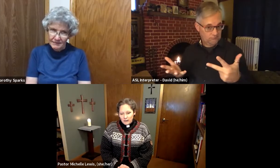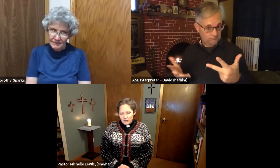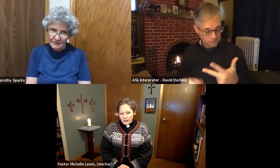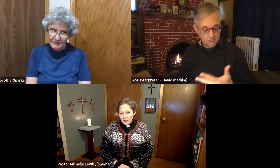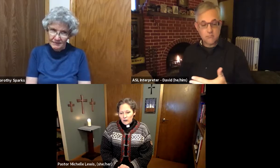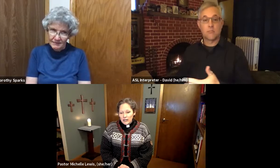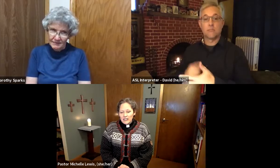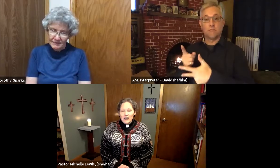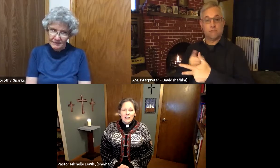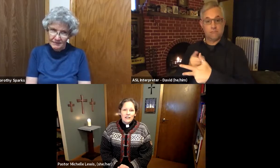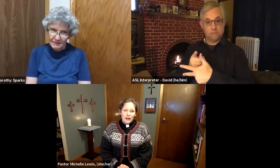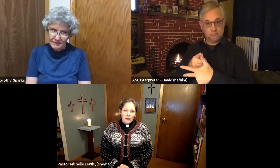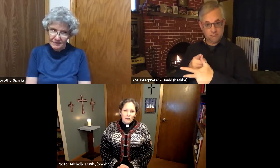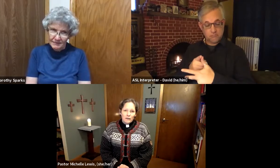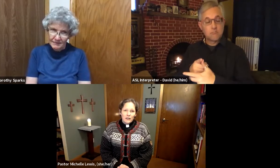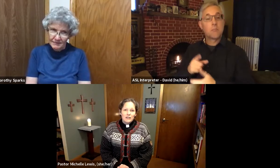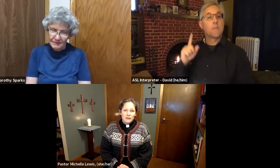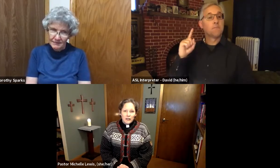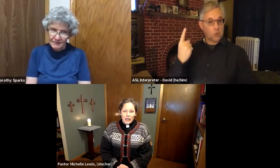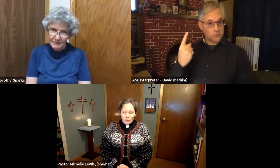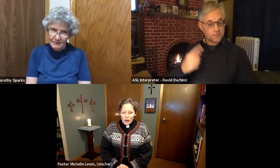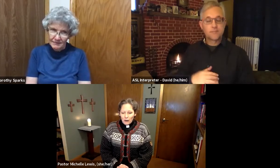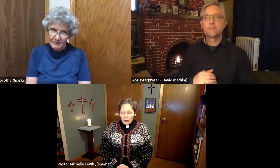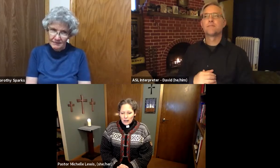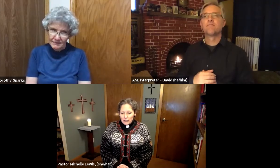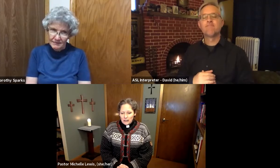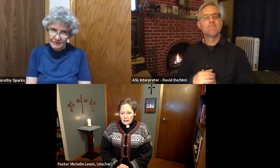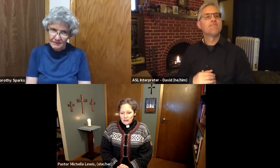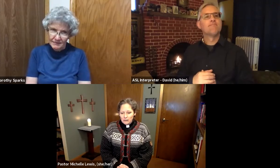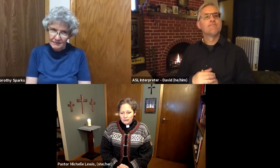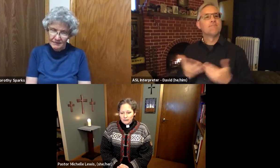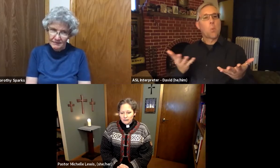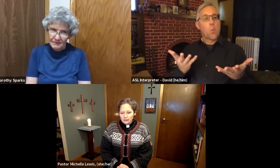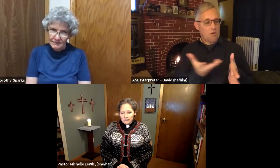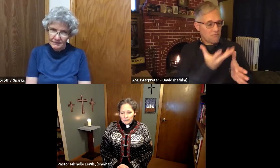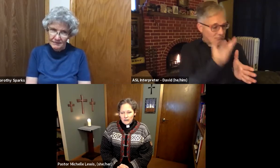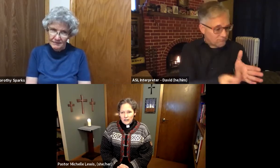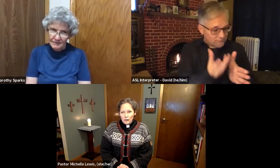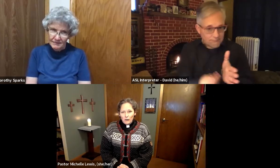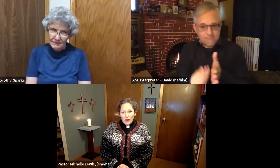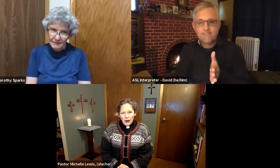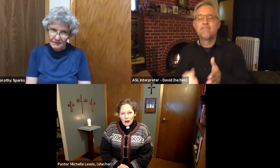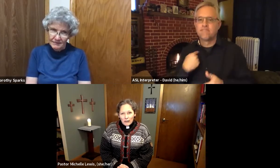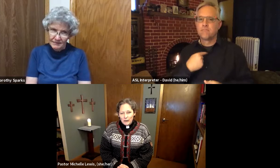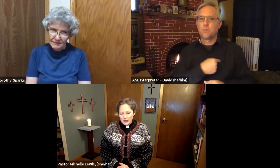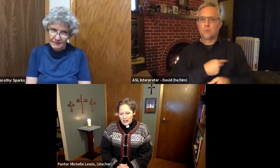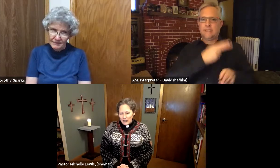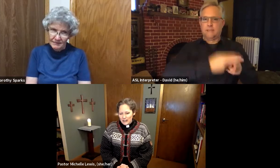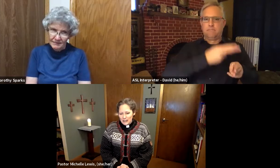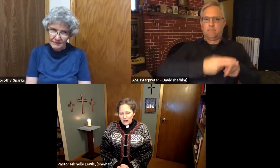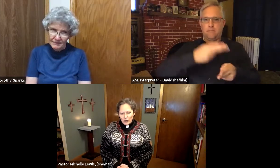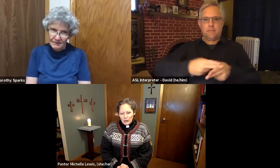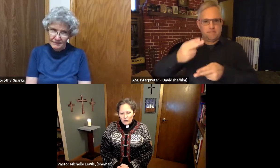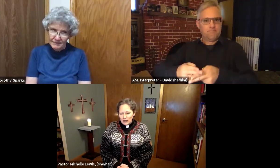First, we take time to name our losses. So what are those